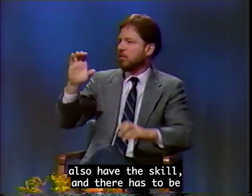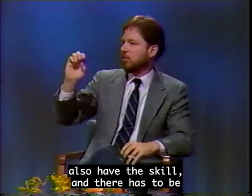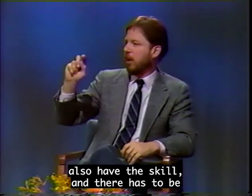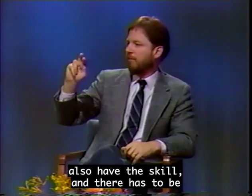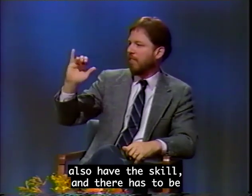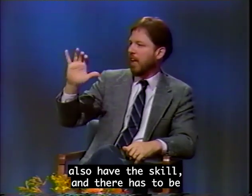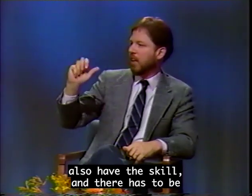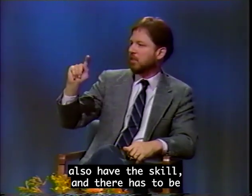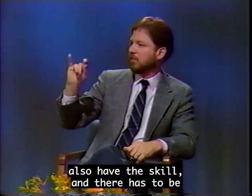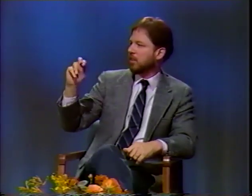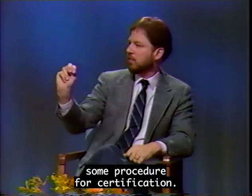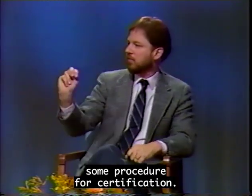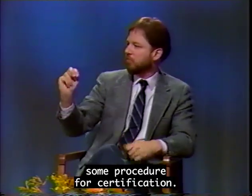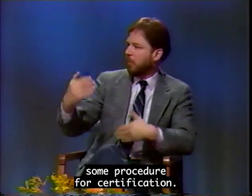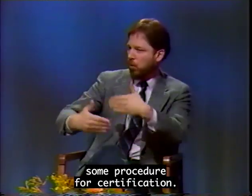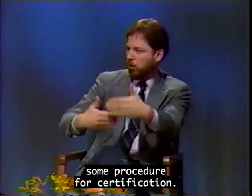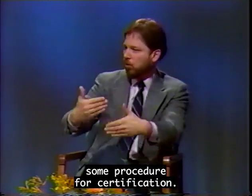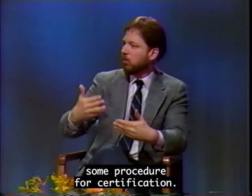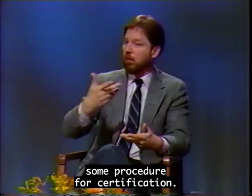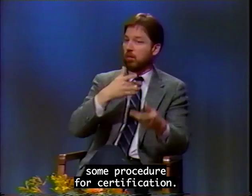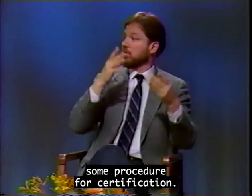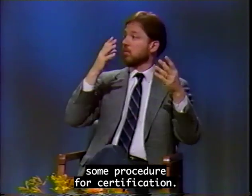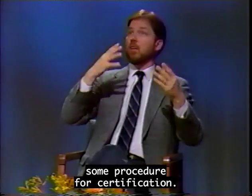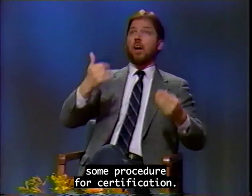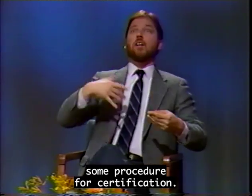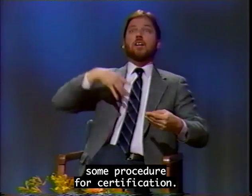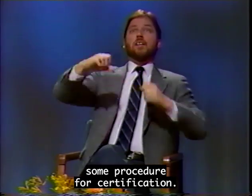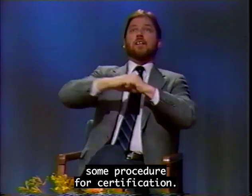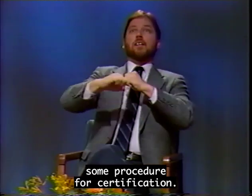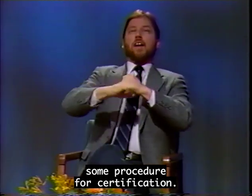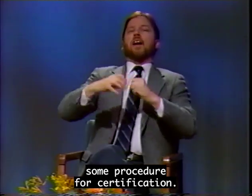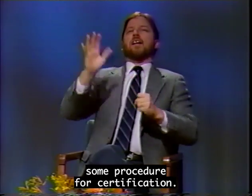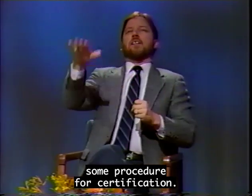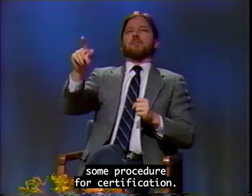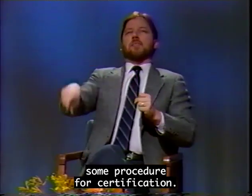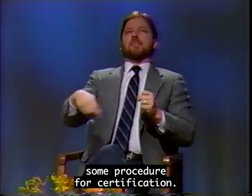there has to be some procedure for certification.